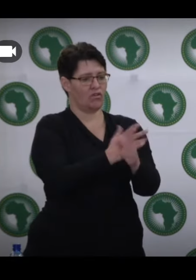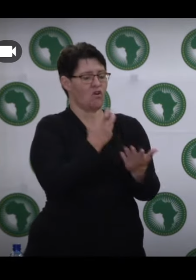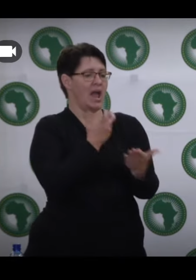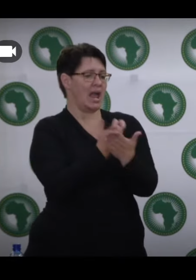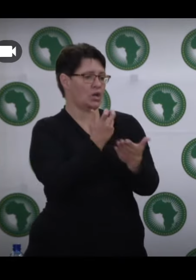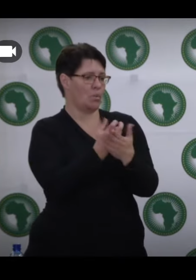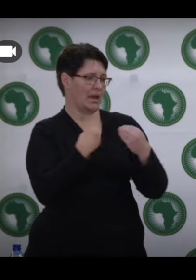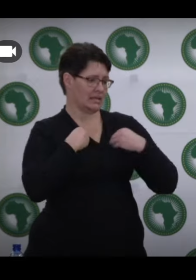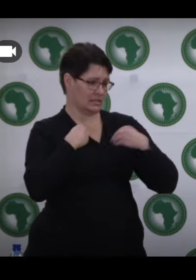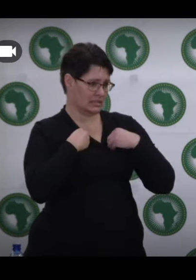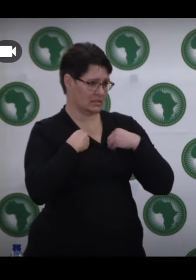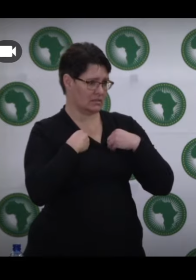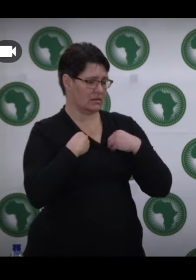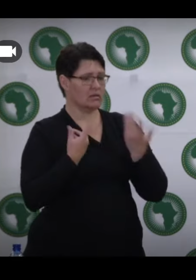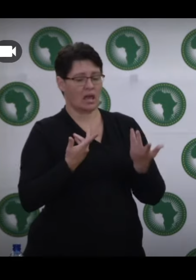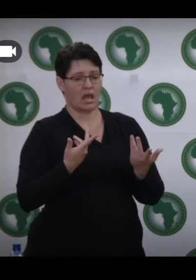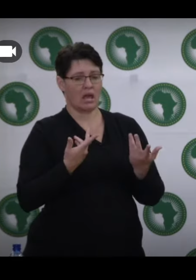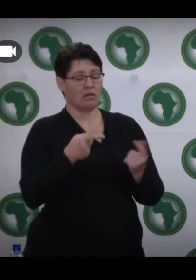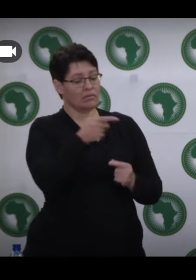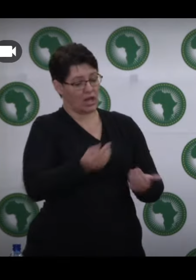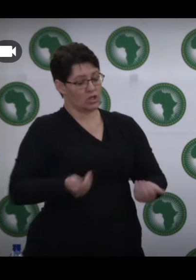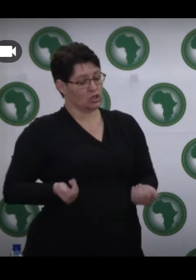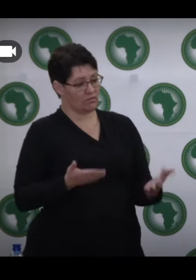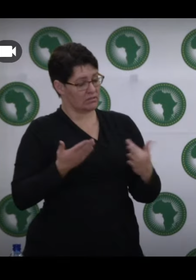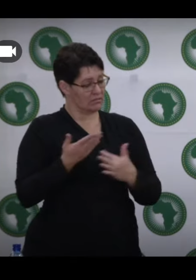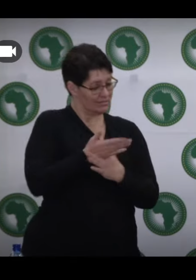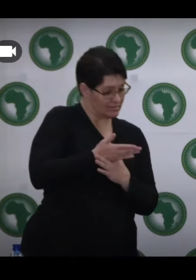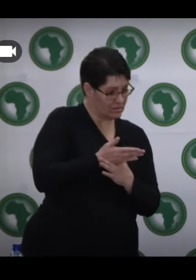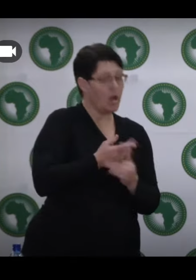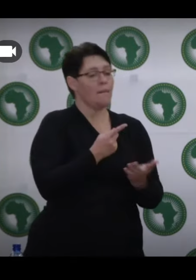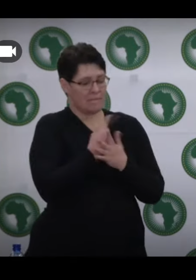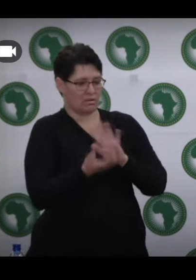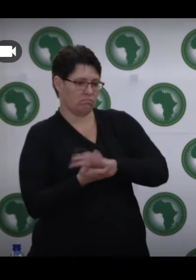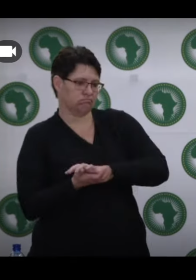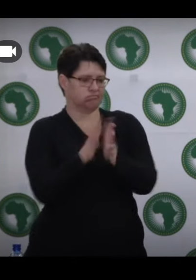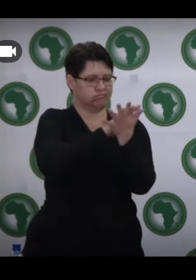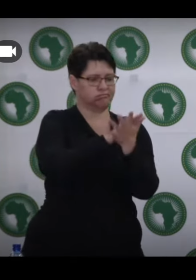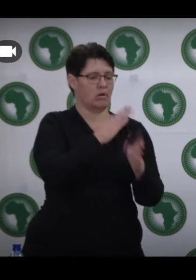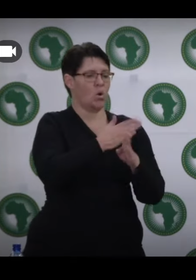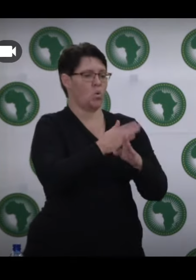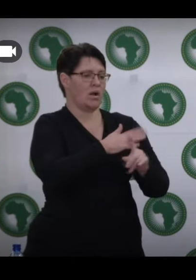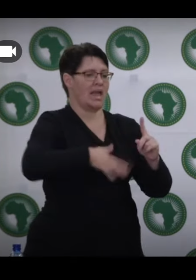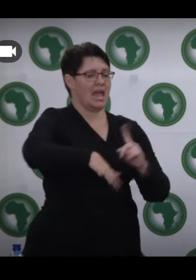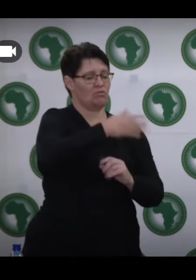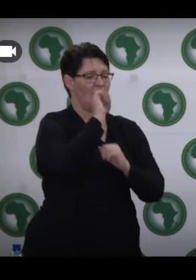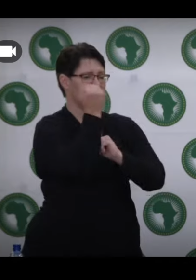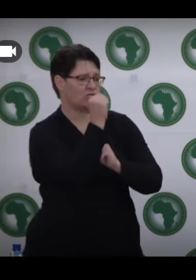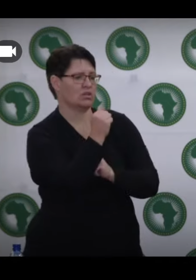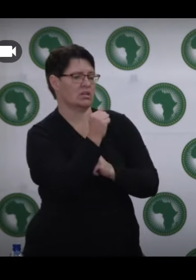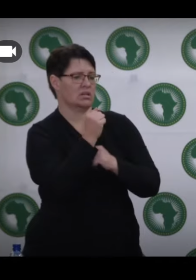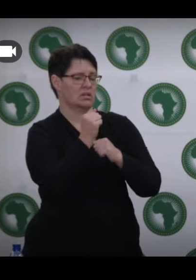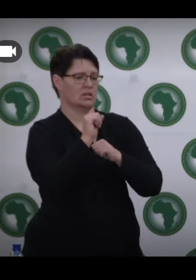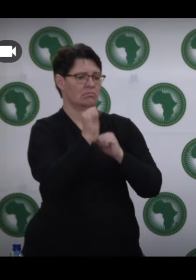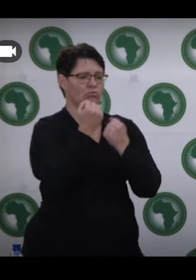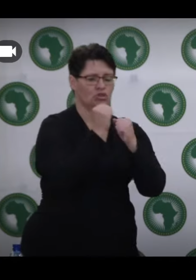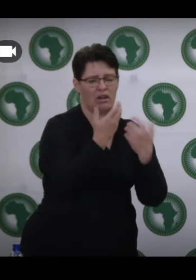economic assets, where the interruption of that service will destroy critical working areas, factories or